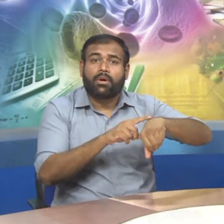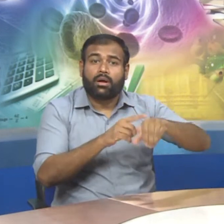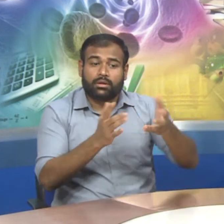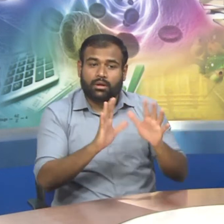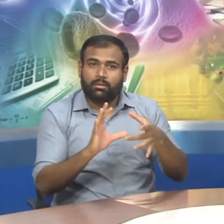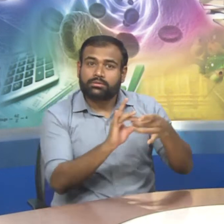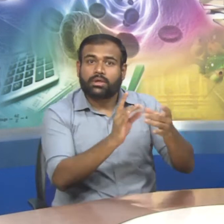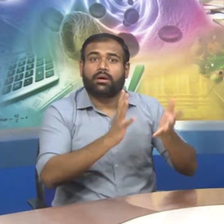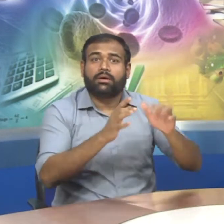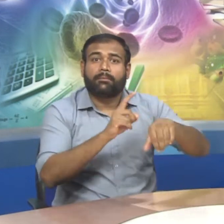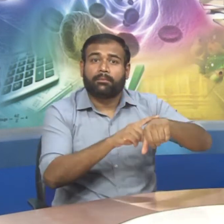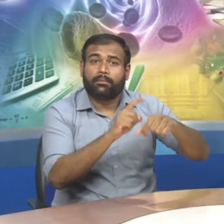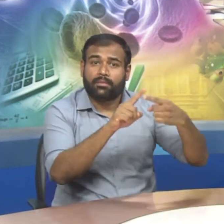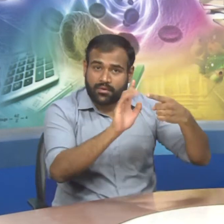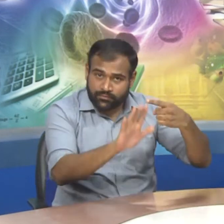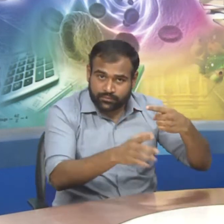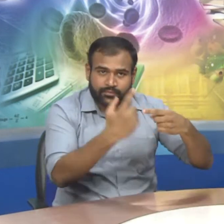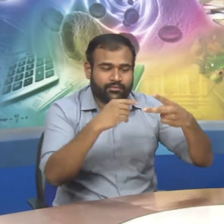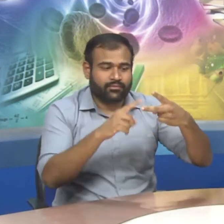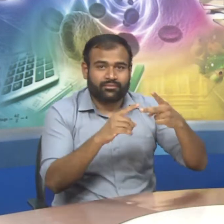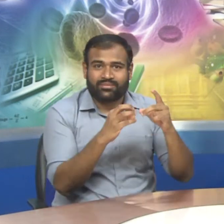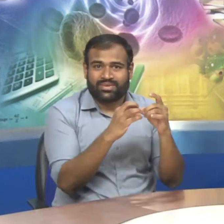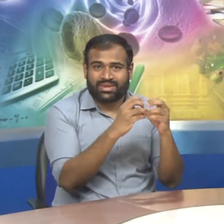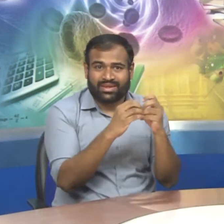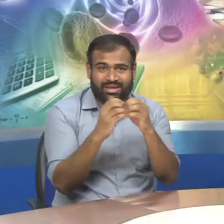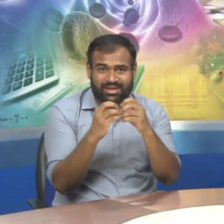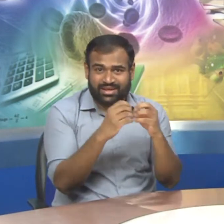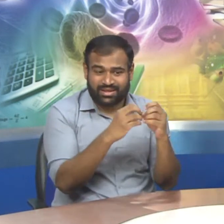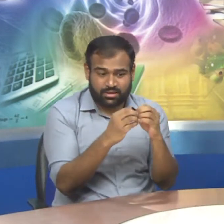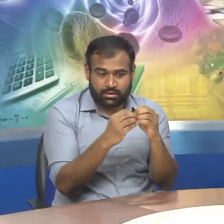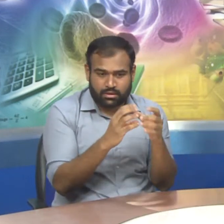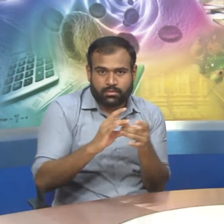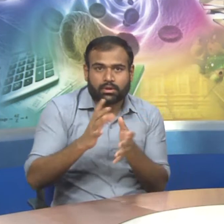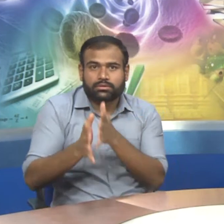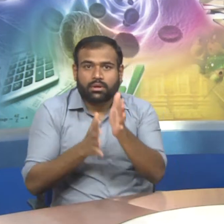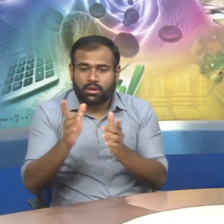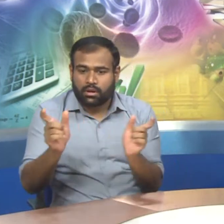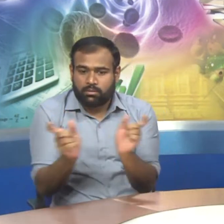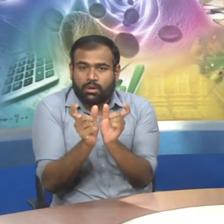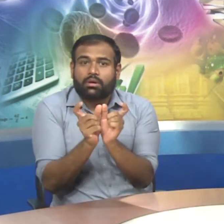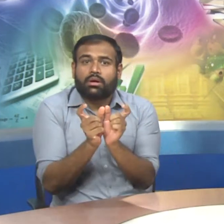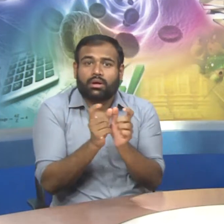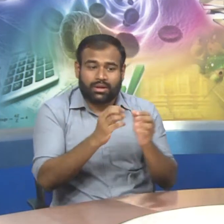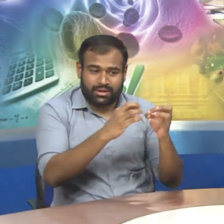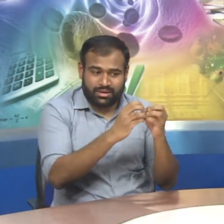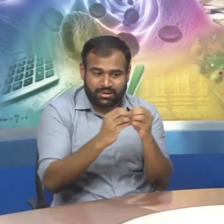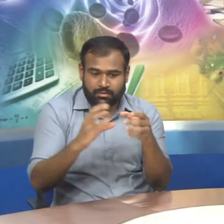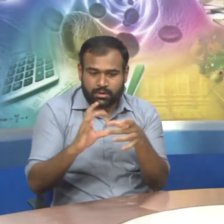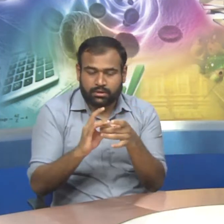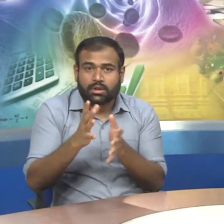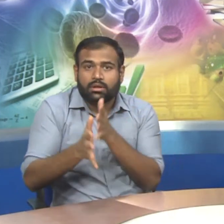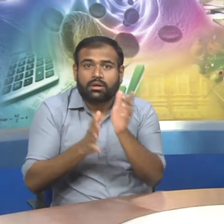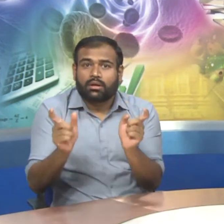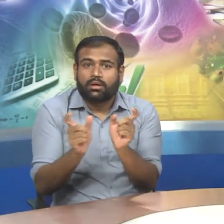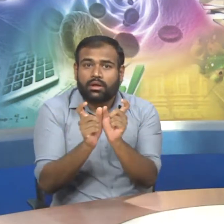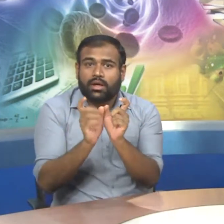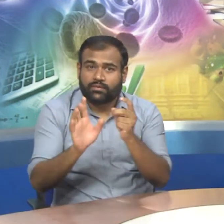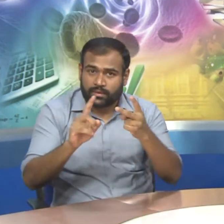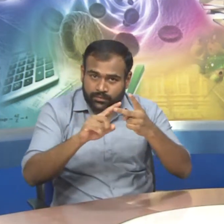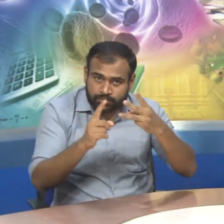The first point tells that related to time, when signs combined with finger spelling and they are related